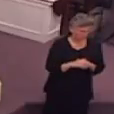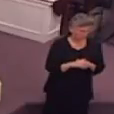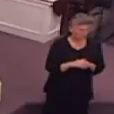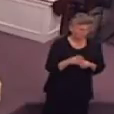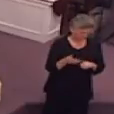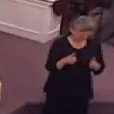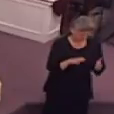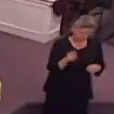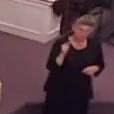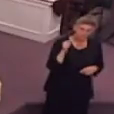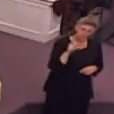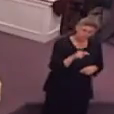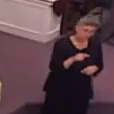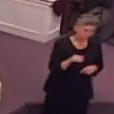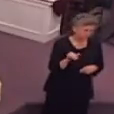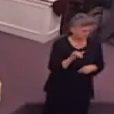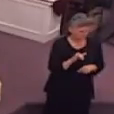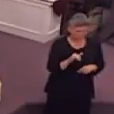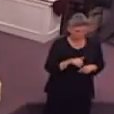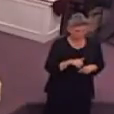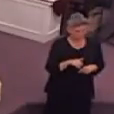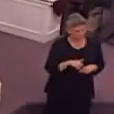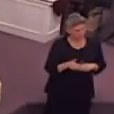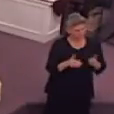much as anyone else.